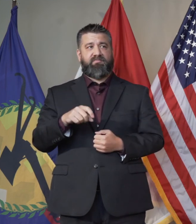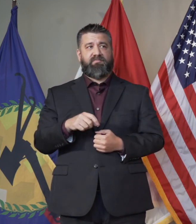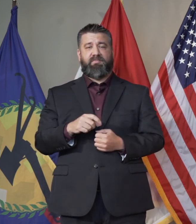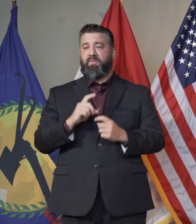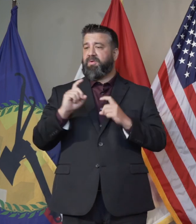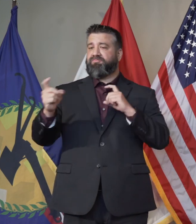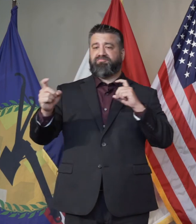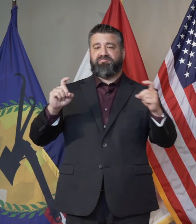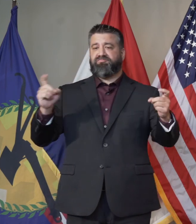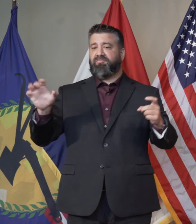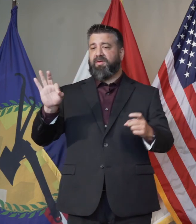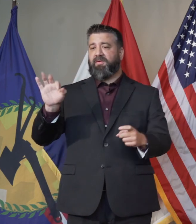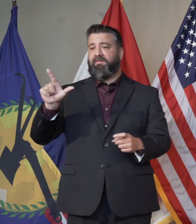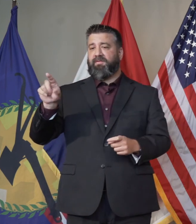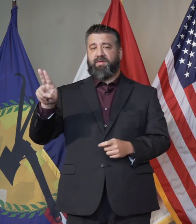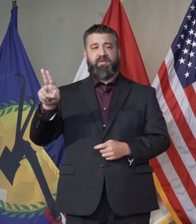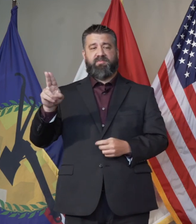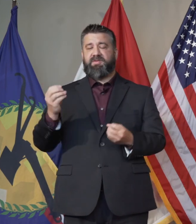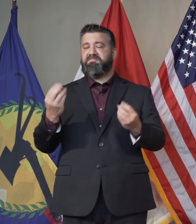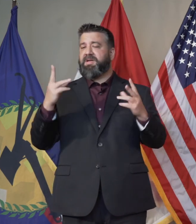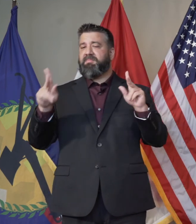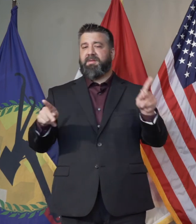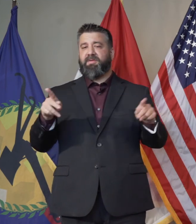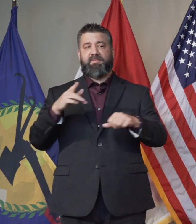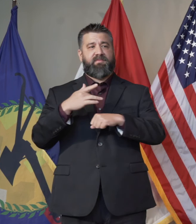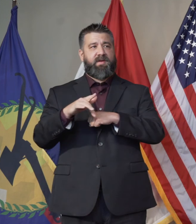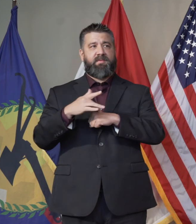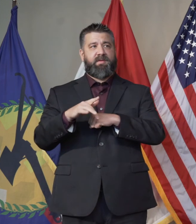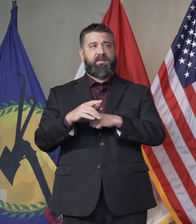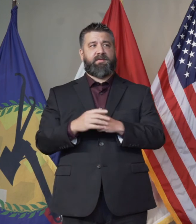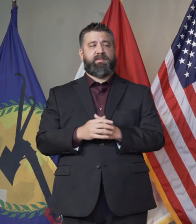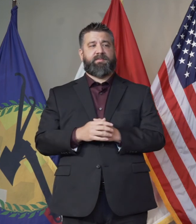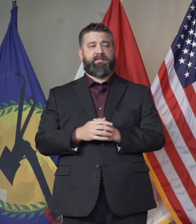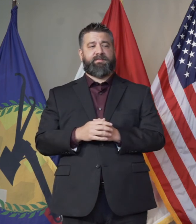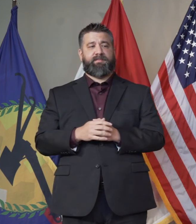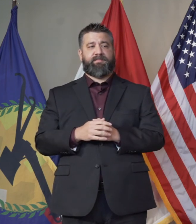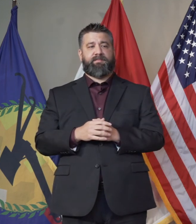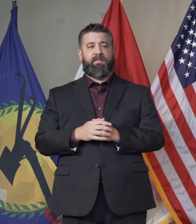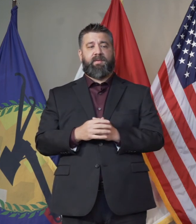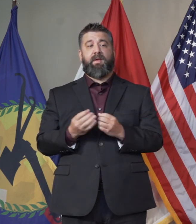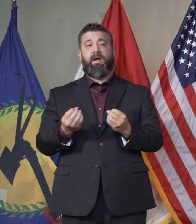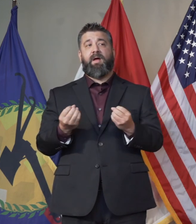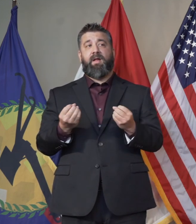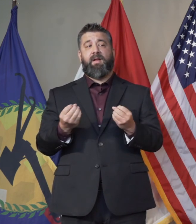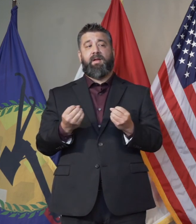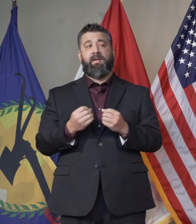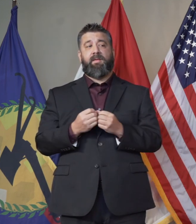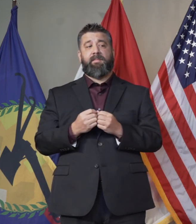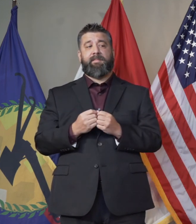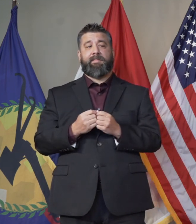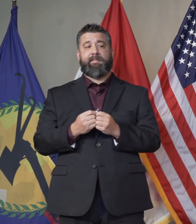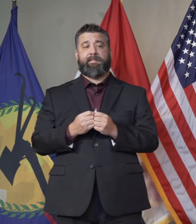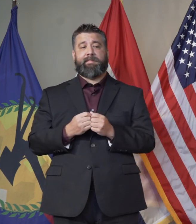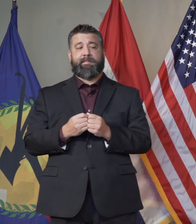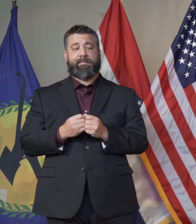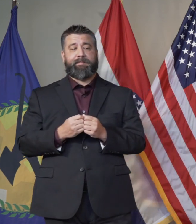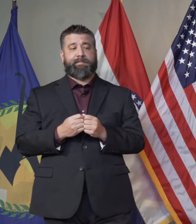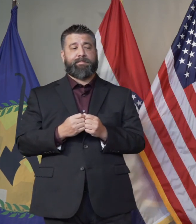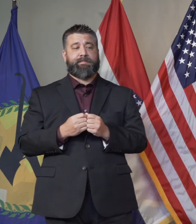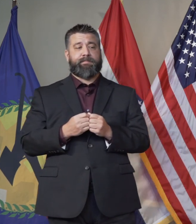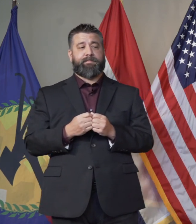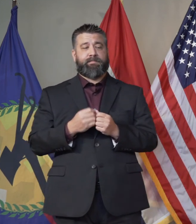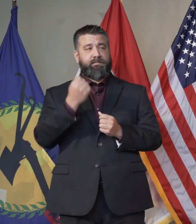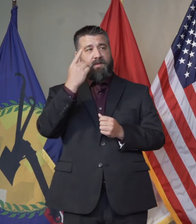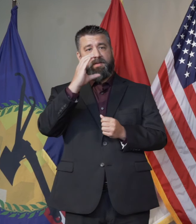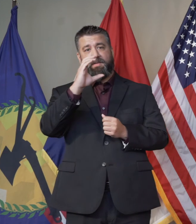flu shot as can get an appointment and get to one of our facilities. But a lot of, even CVS